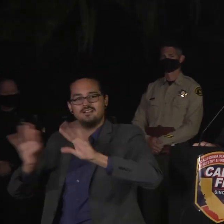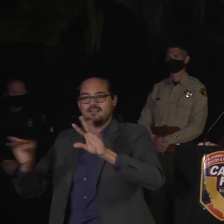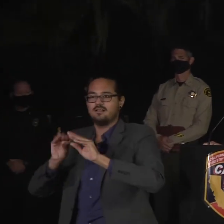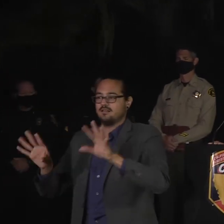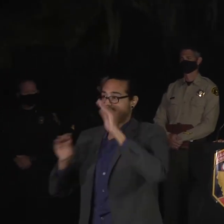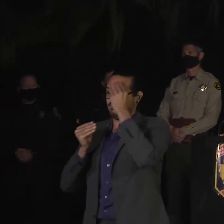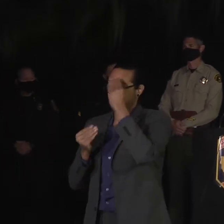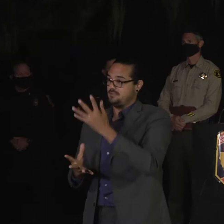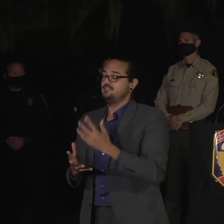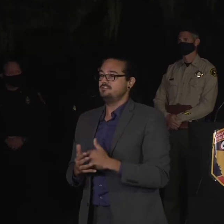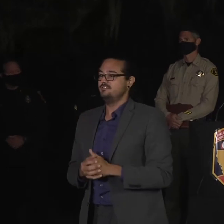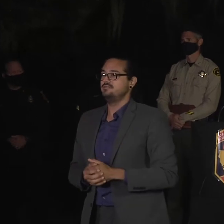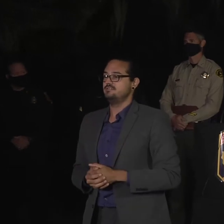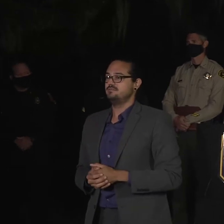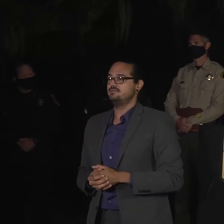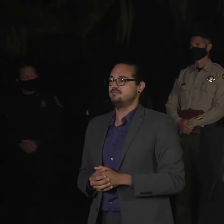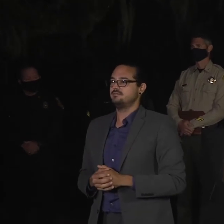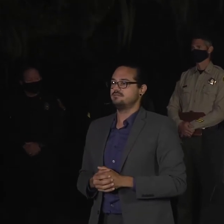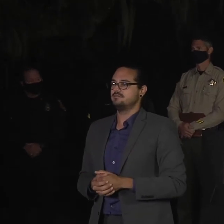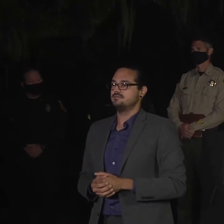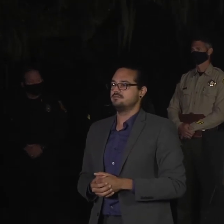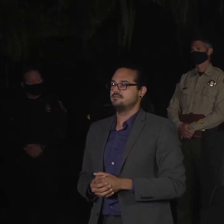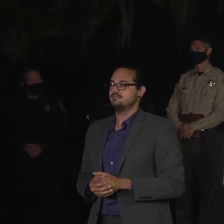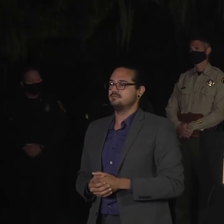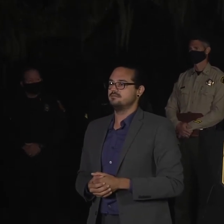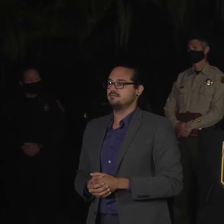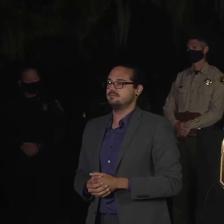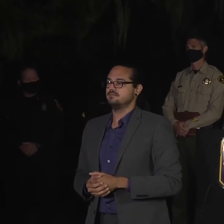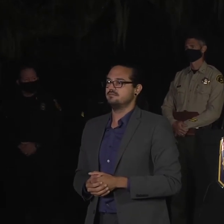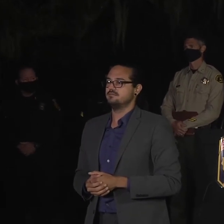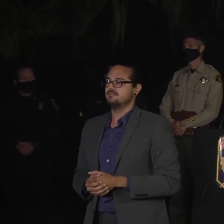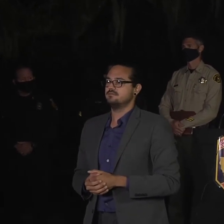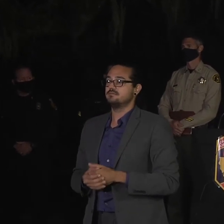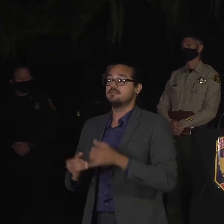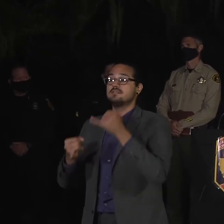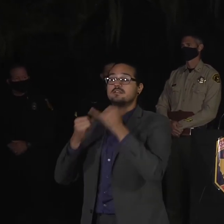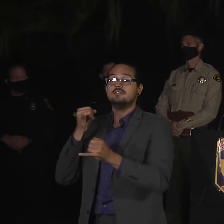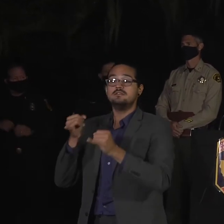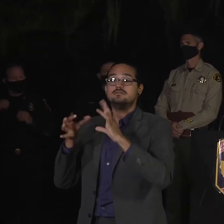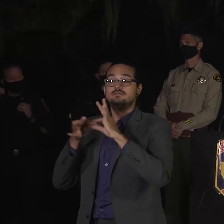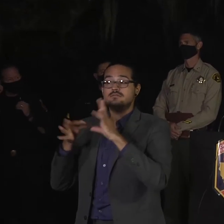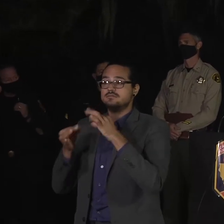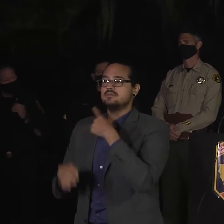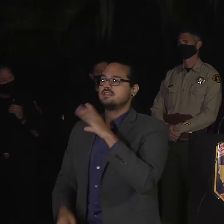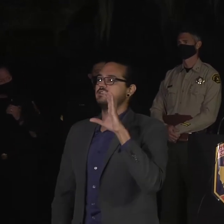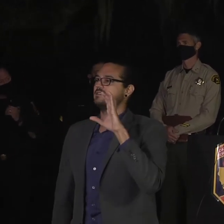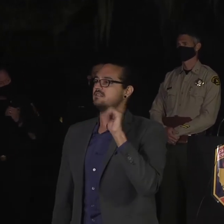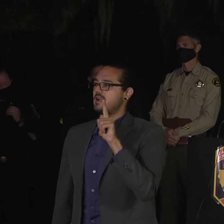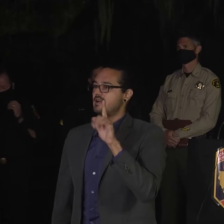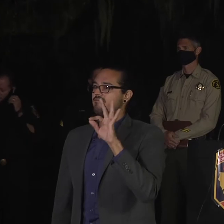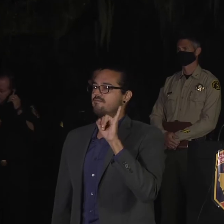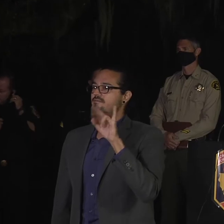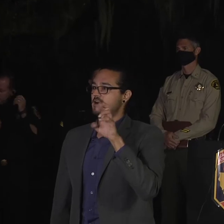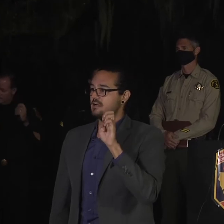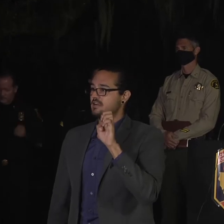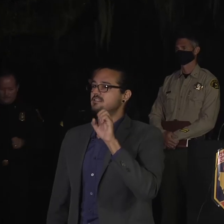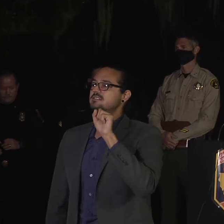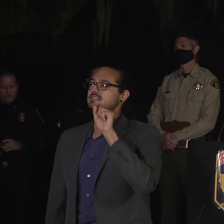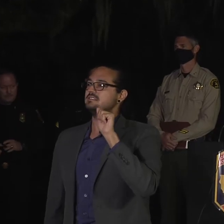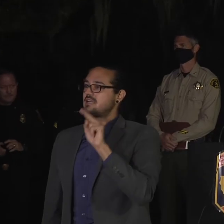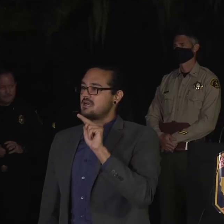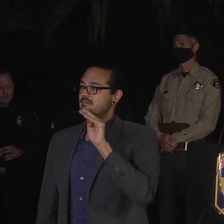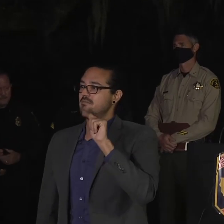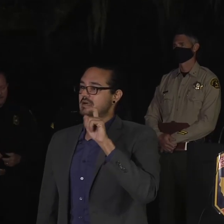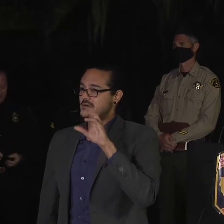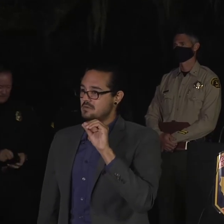And our final speaker this morning from the CAL FIRE San Mateo Santa Cruz Unit Chief, excuse me, from the CAL FIRE San Mateo Santa Cruz Unit is Unit Chief